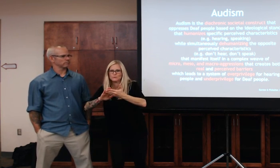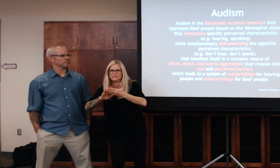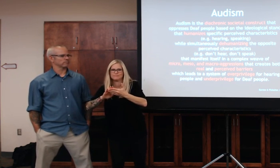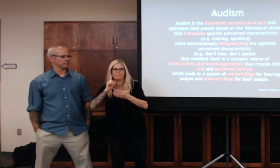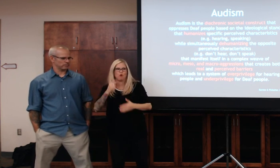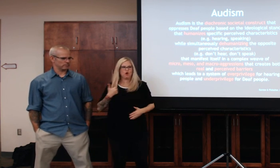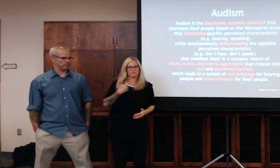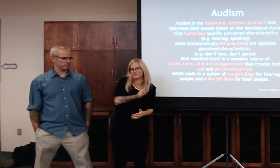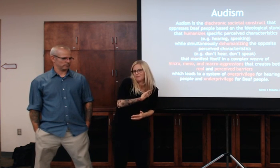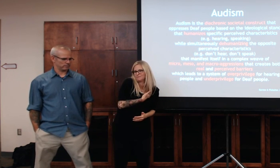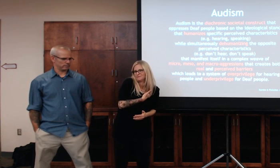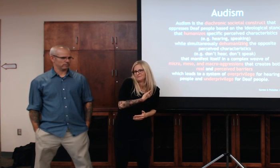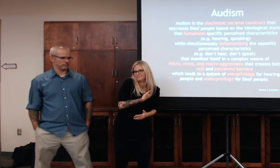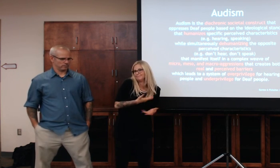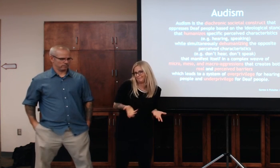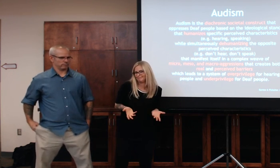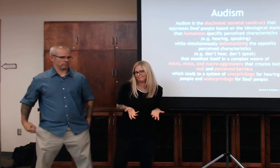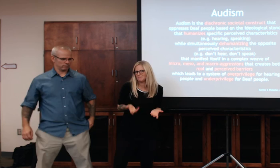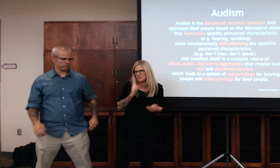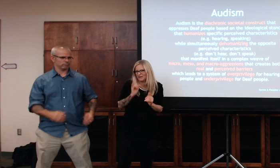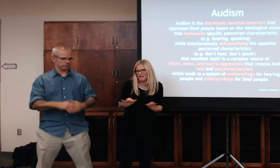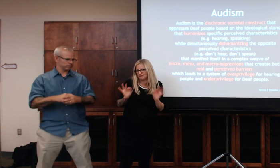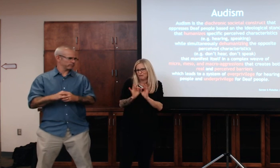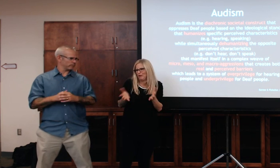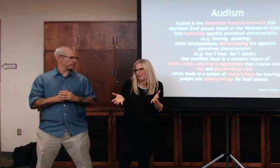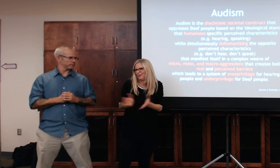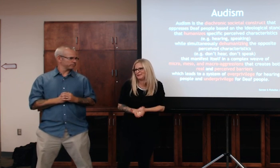our community and for ourselves as well. So I think that's very critical.